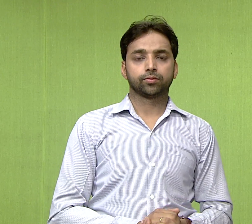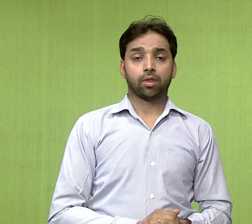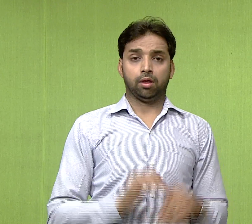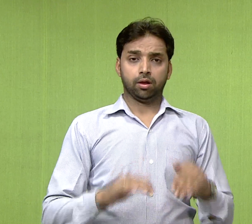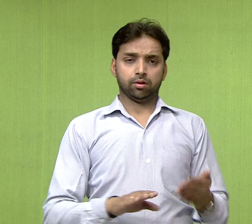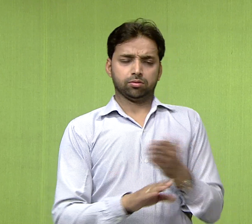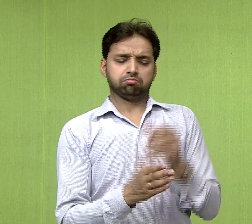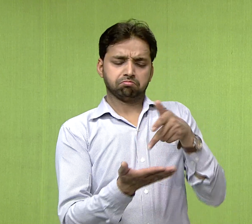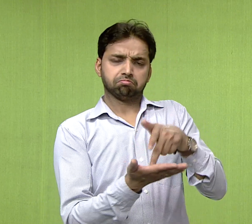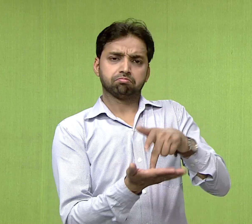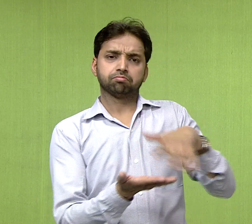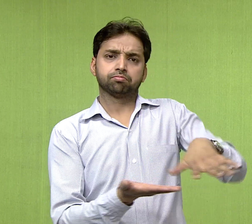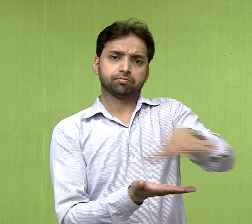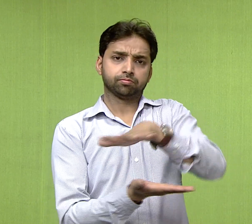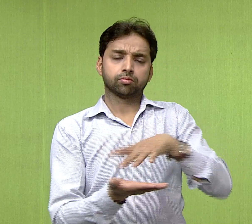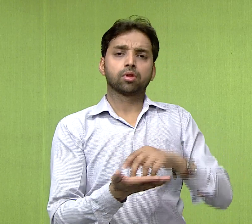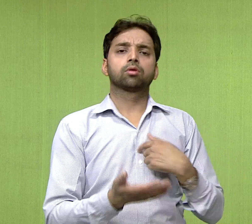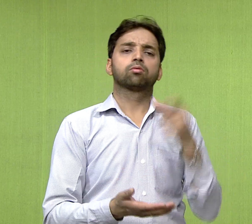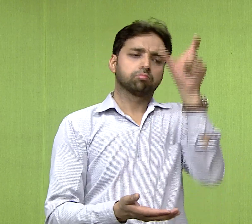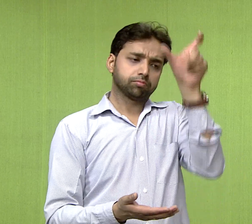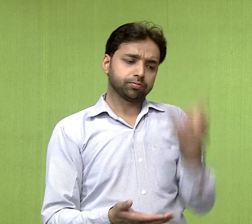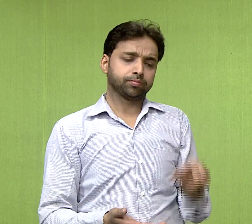in the center of culture is human.